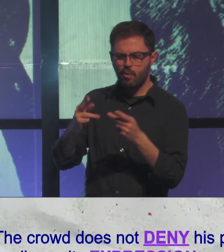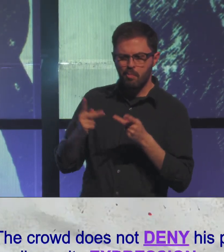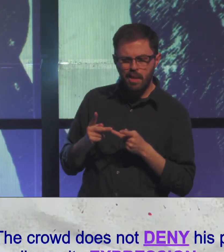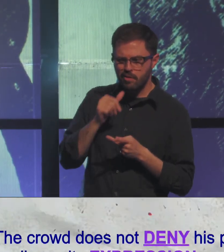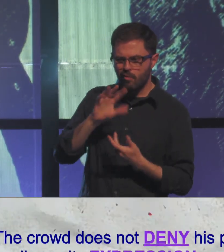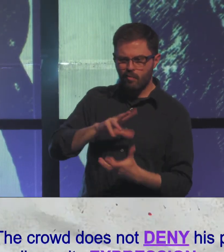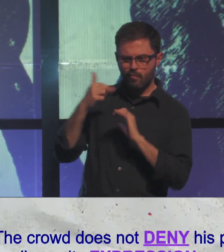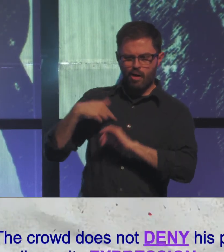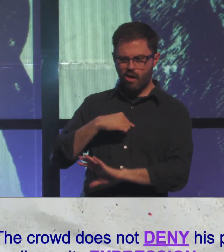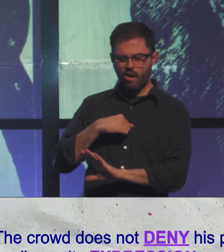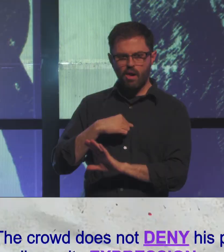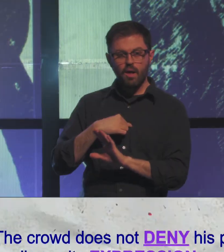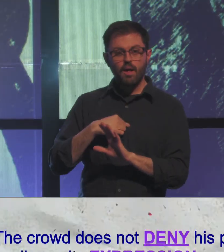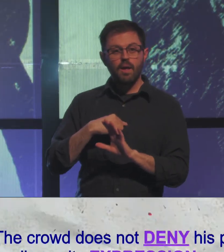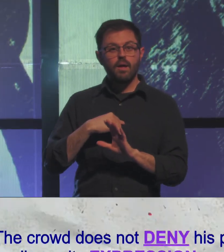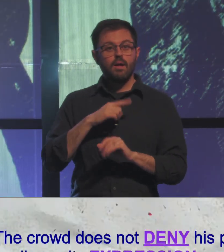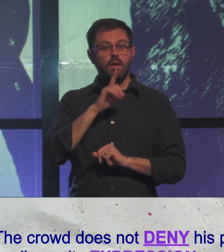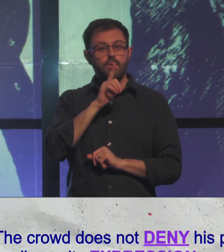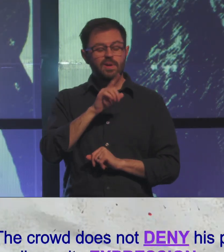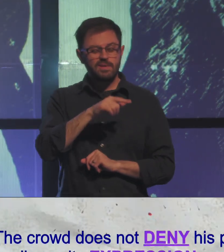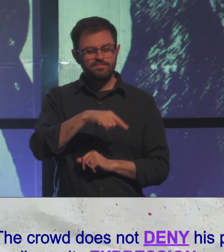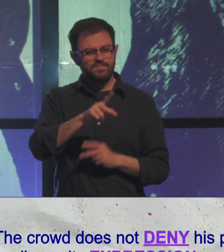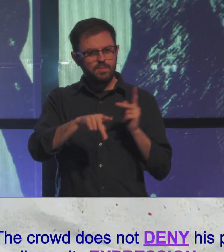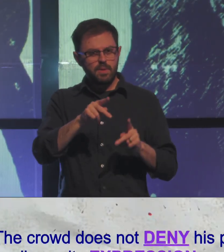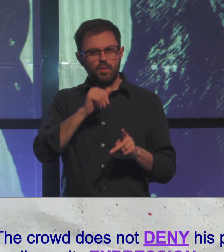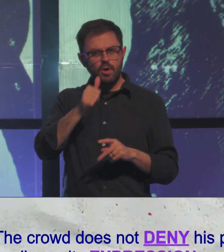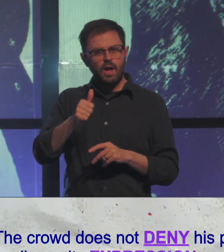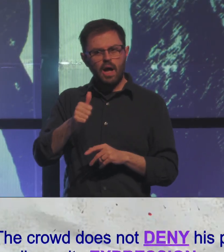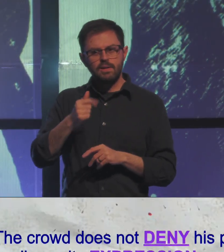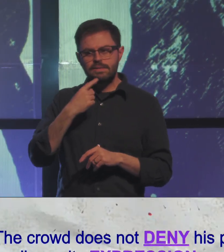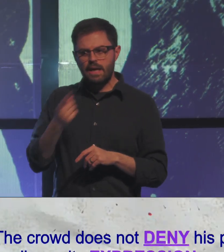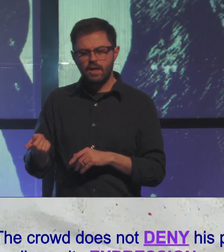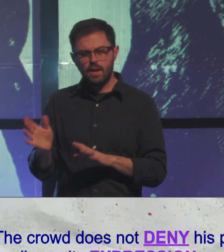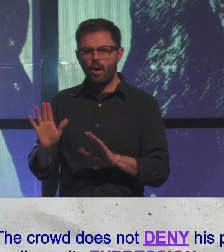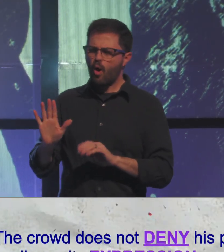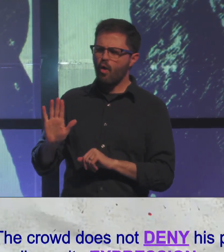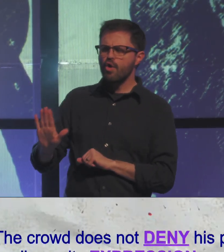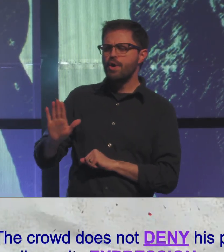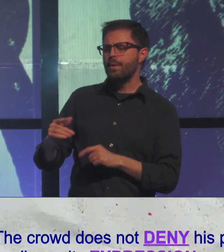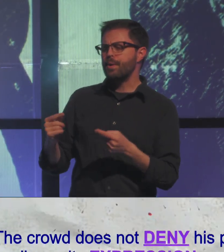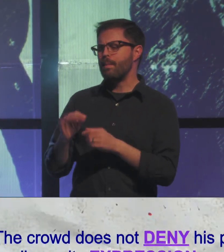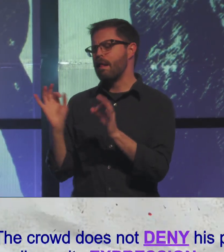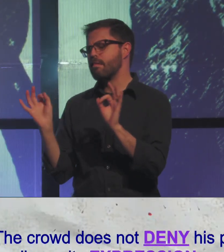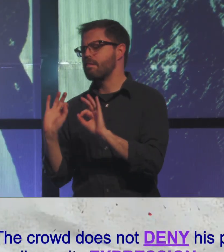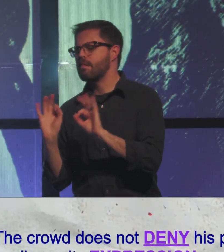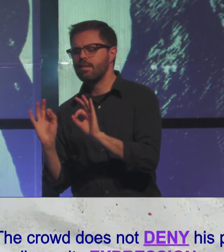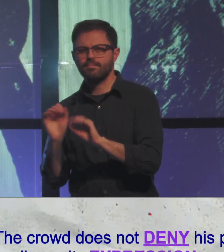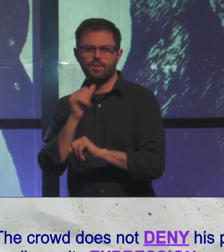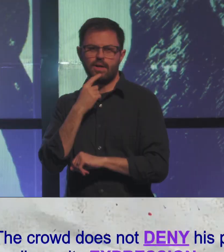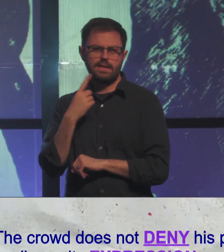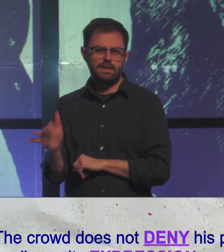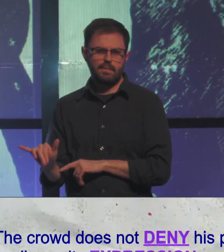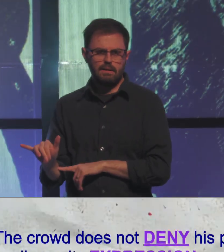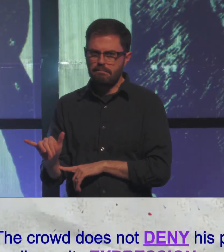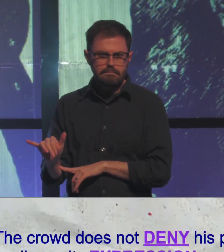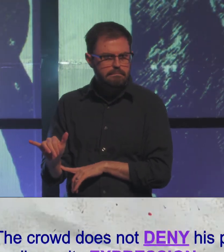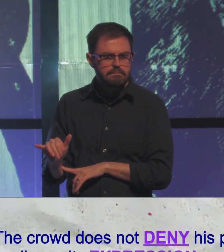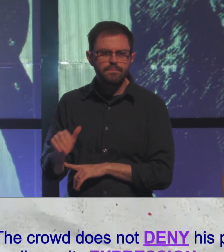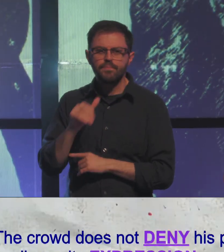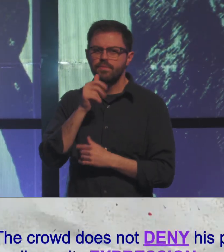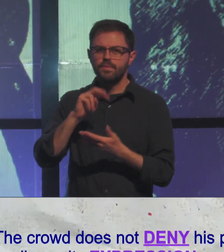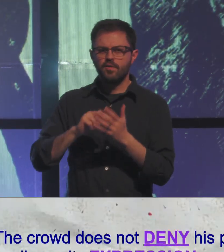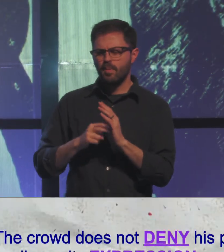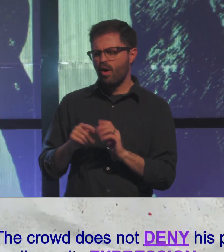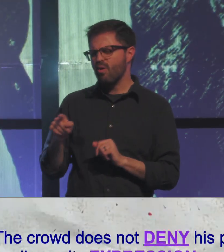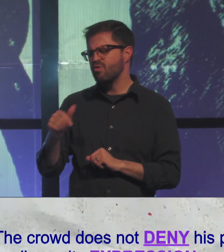And the reality is that the crowd does not deny his pain, right? They're not saying, oh, you're not blind. No. They're